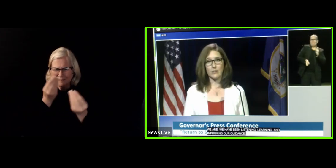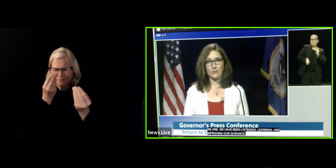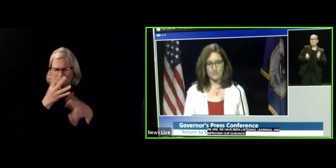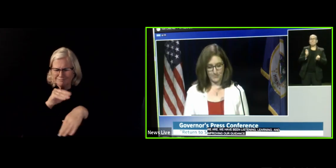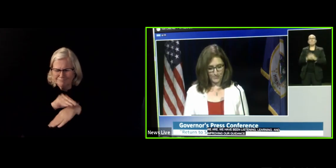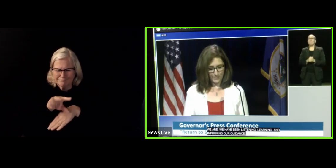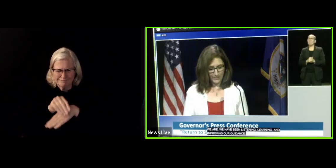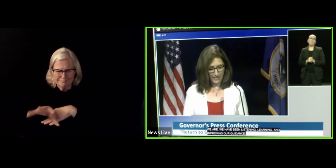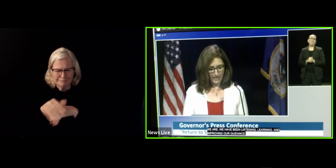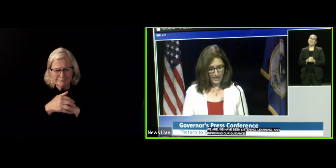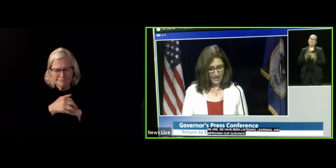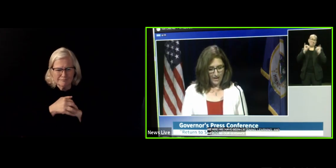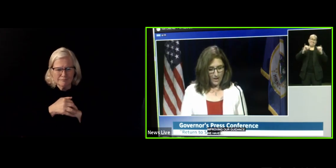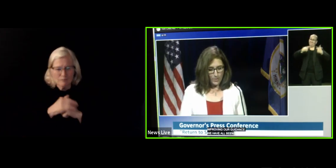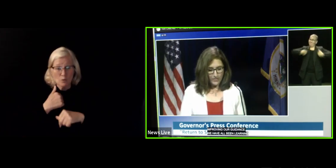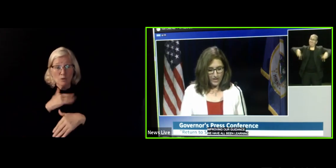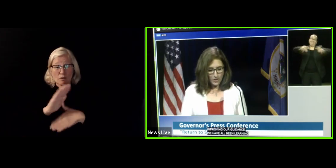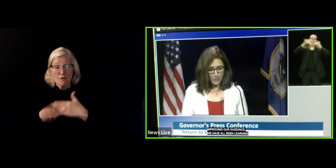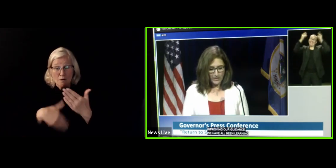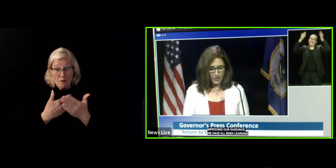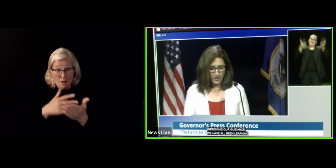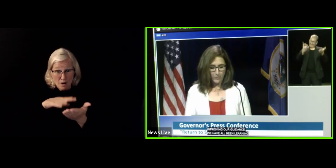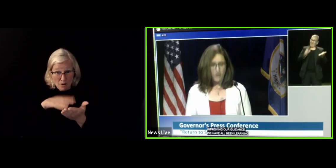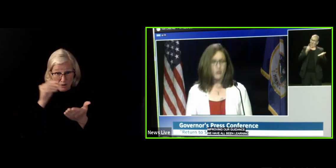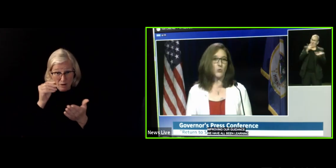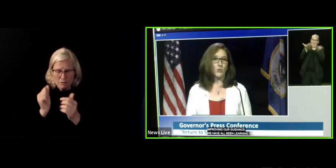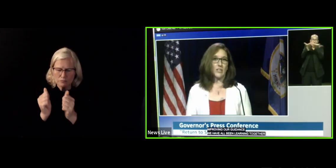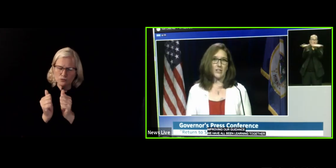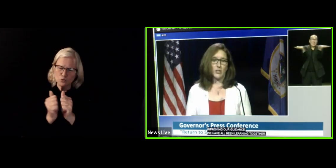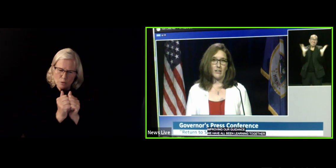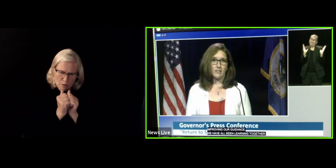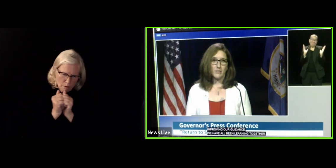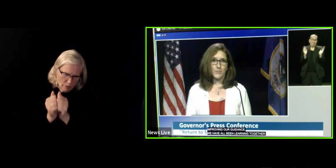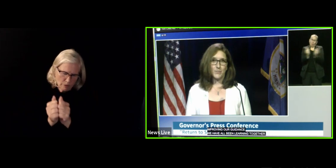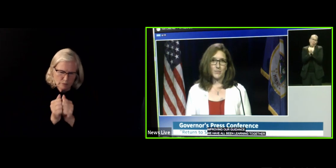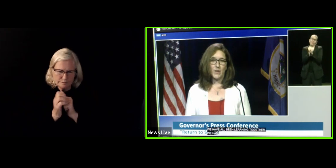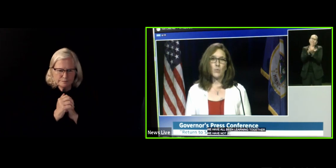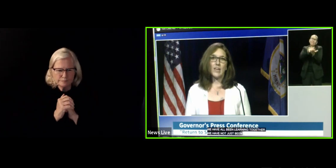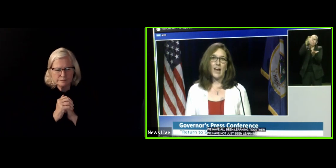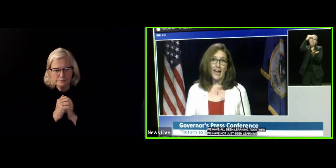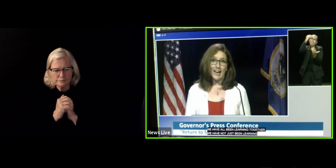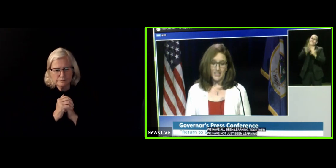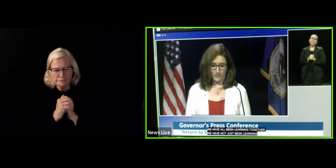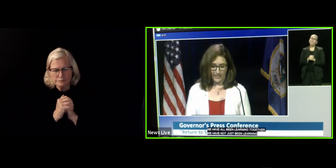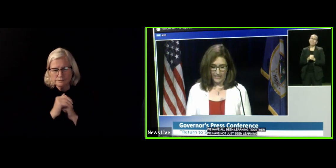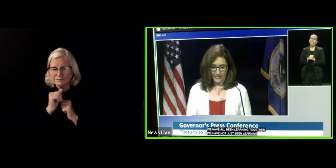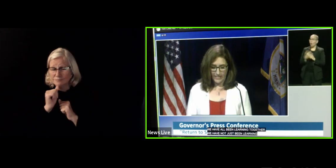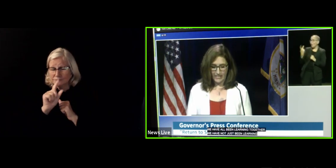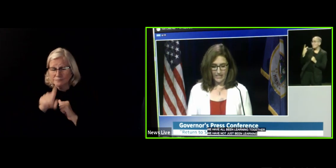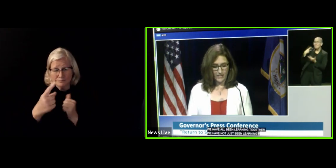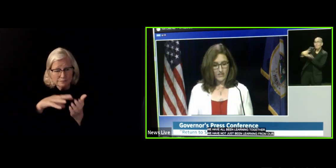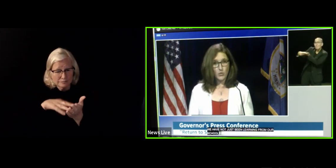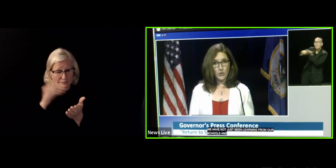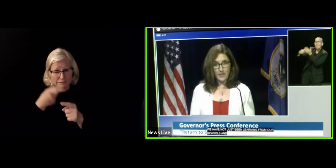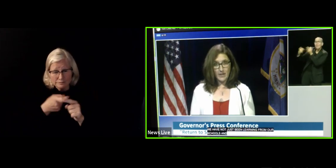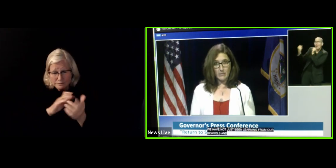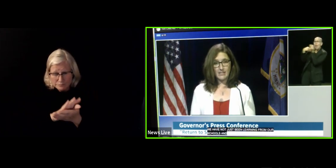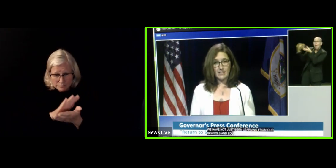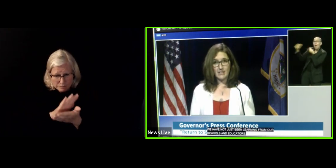together. We have not just been learning from our schools and educators. We actively listened to